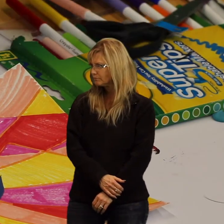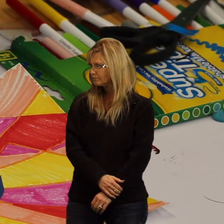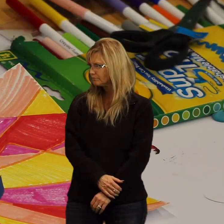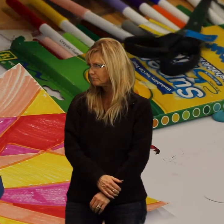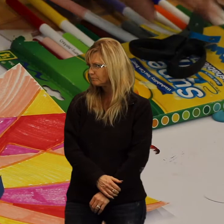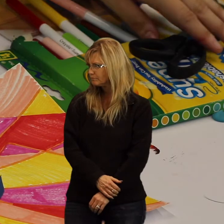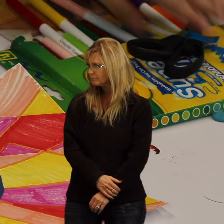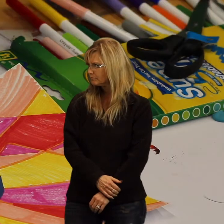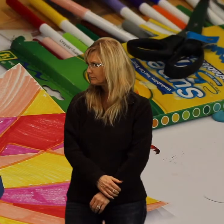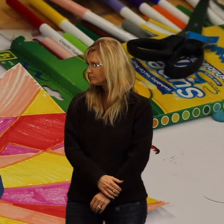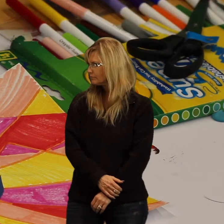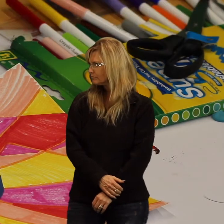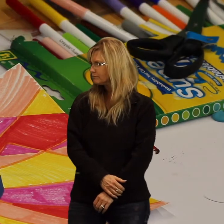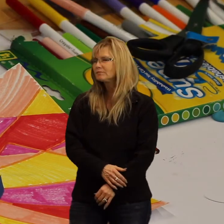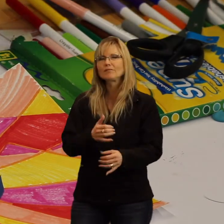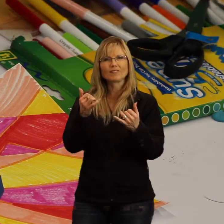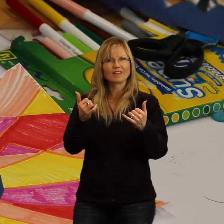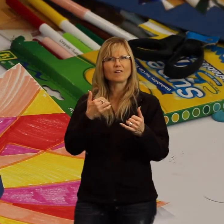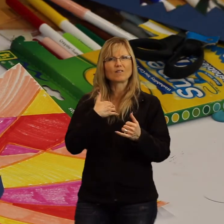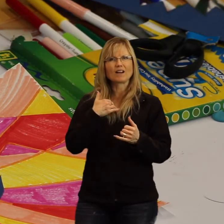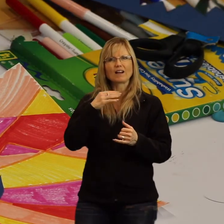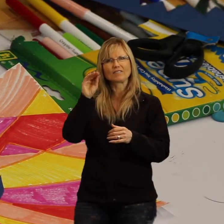Your sun ray.